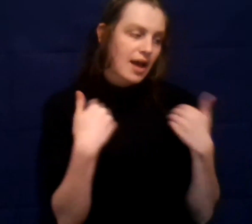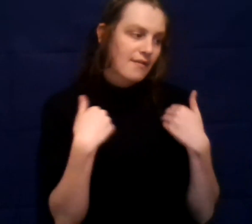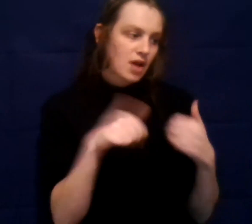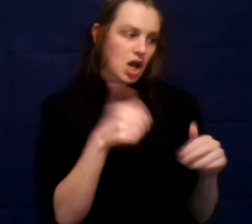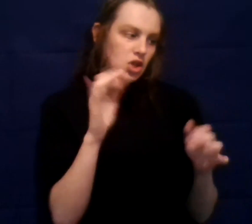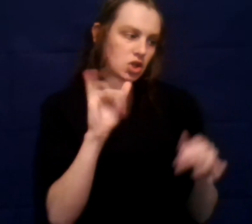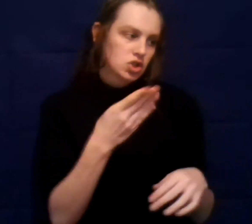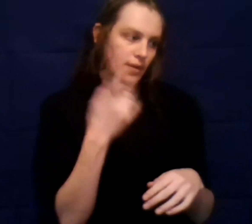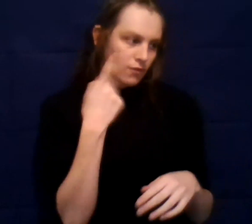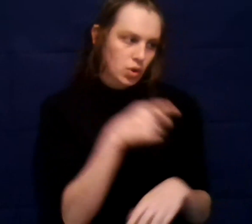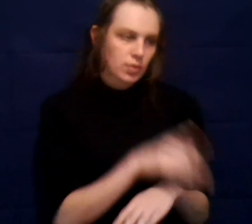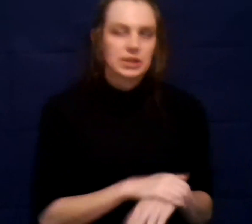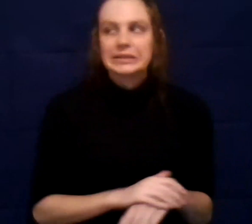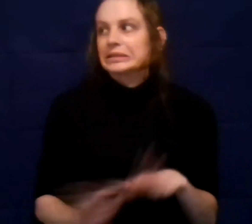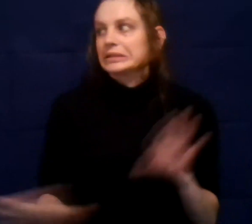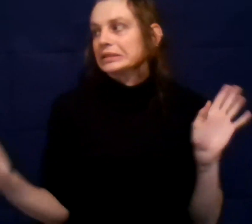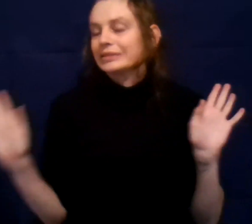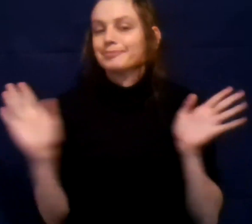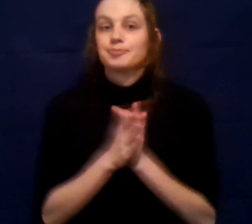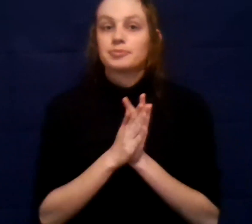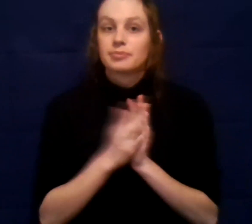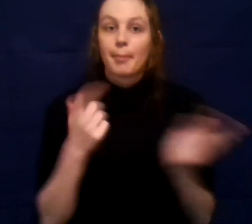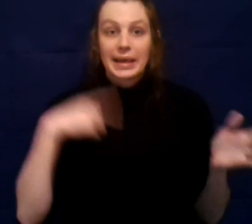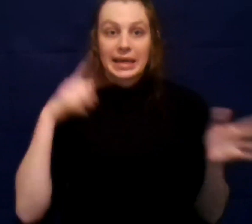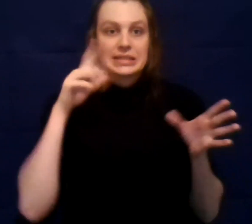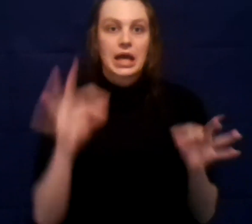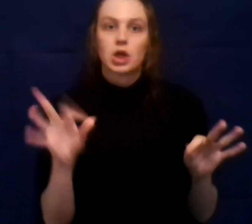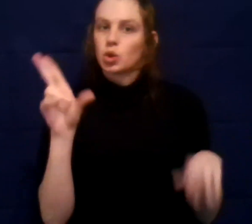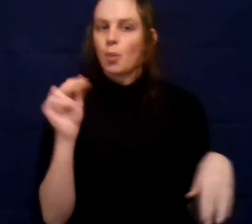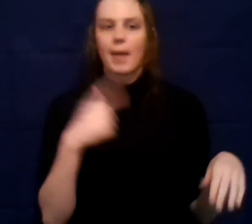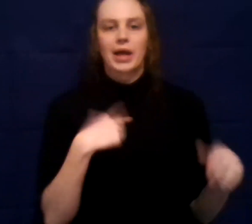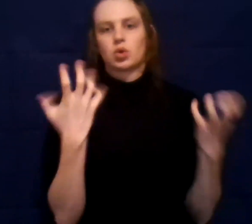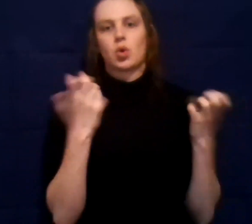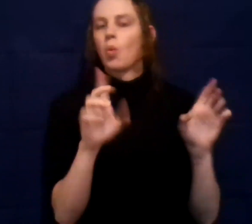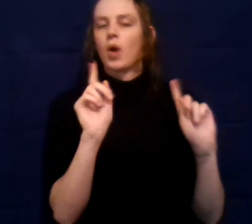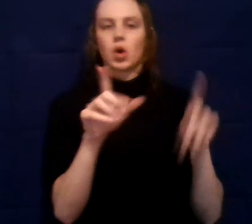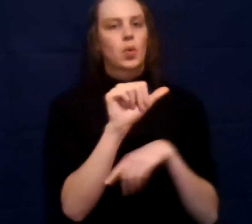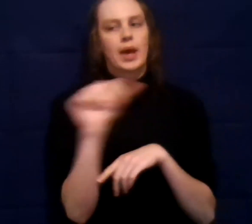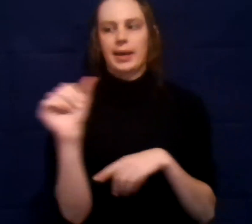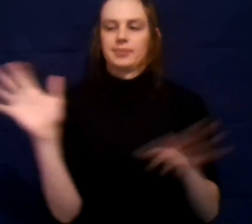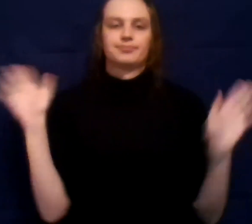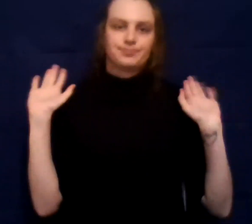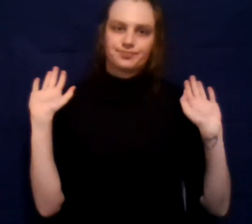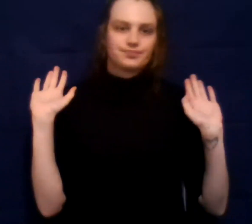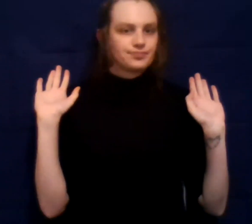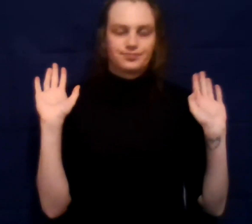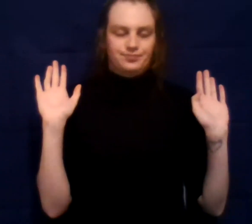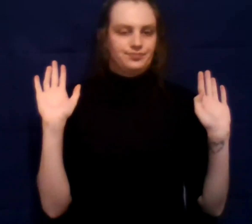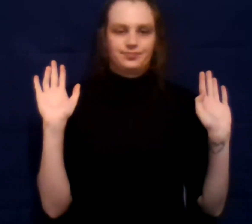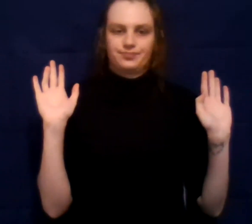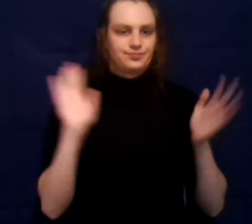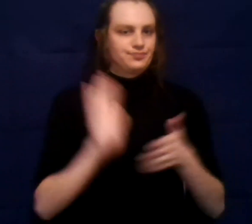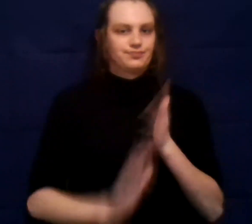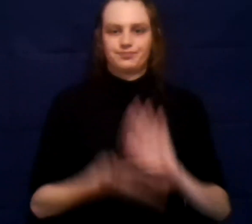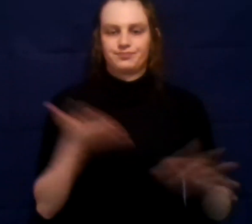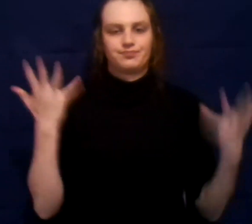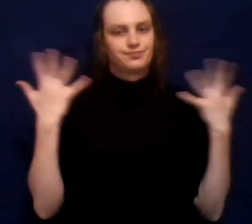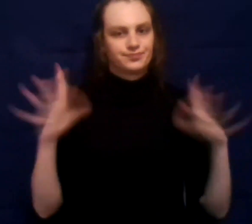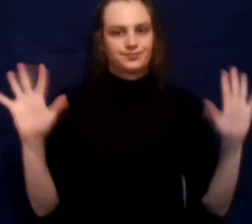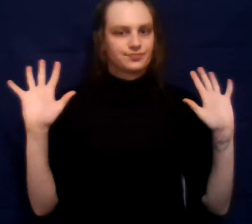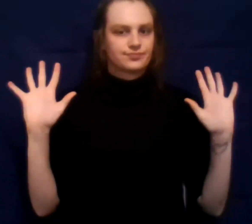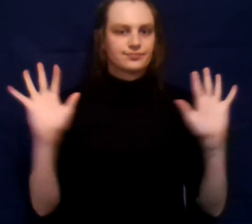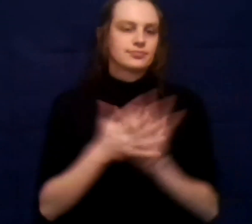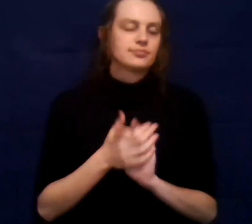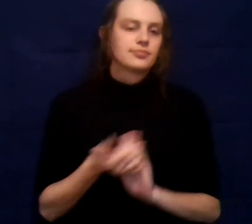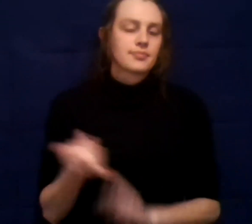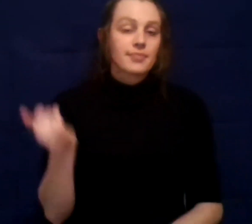for me. I'm not coming back. And that was it. I went back home, and I told myself, if I could not drink, because I